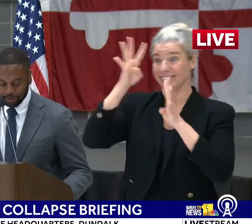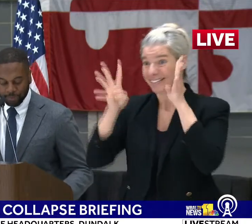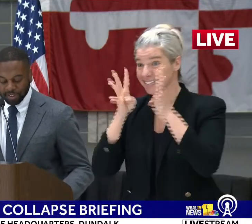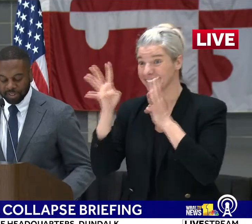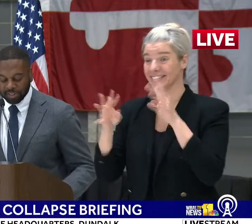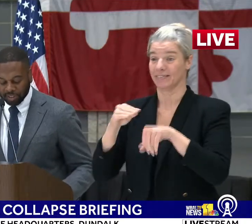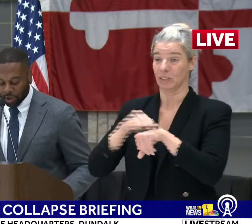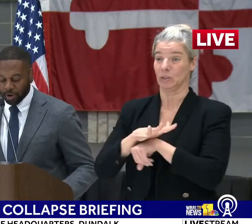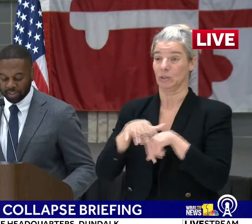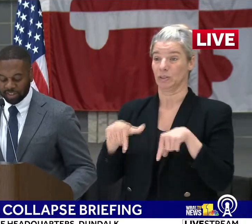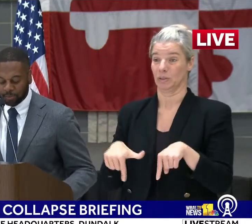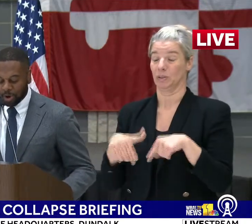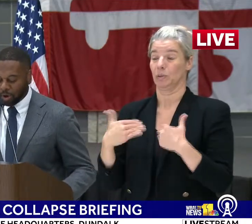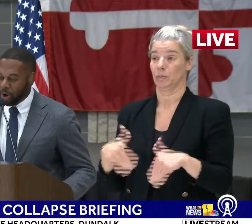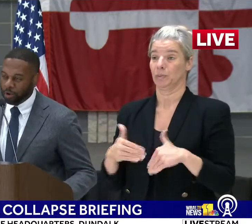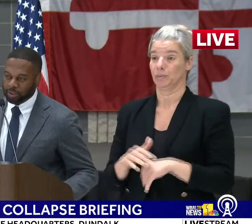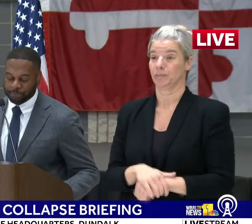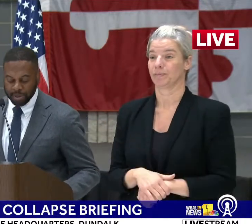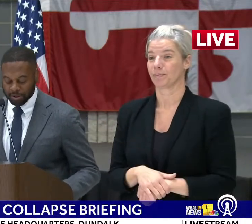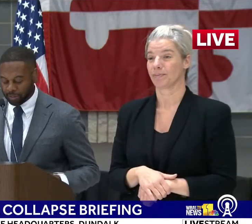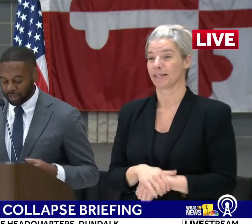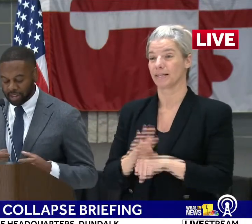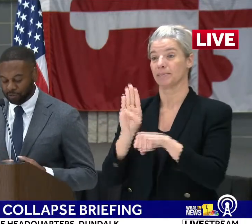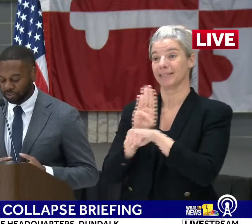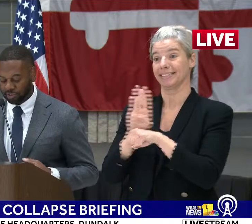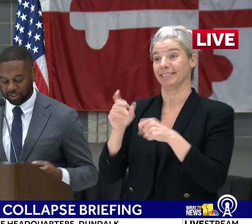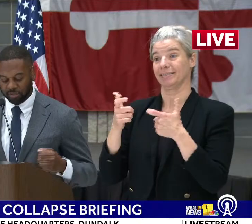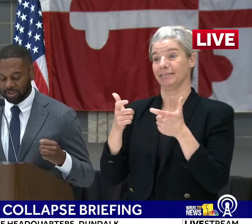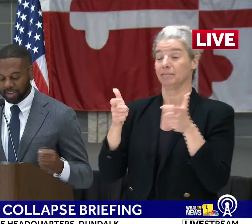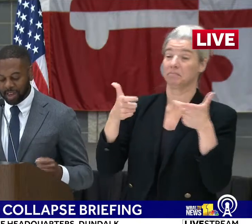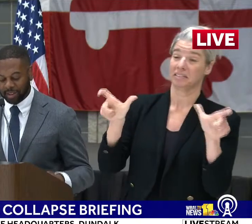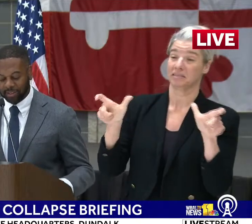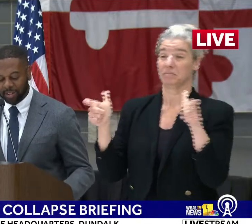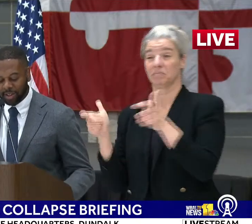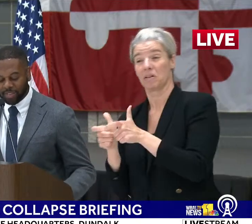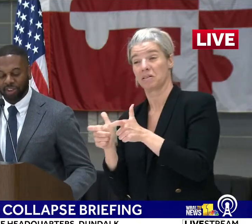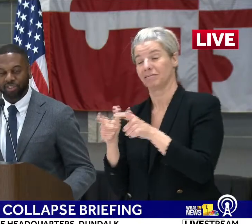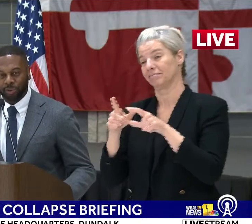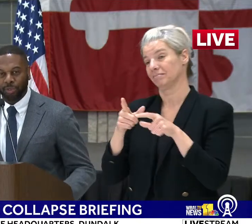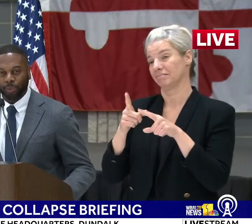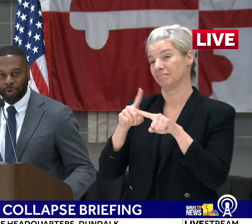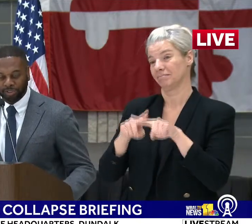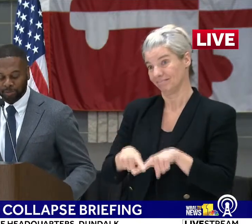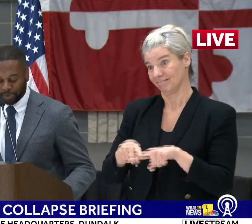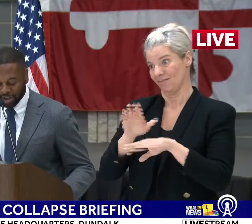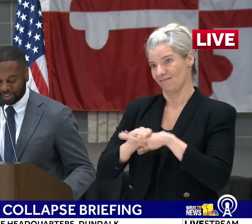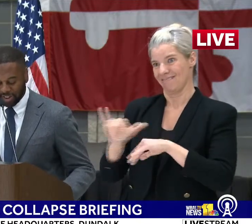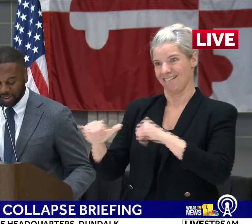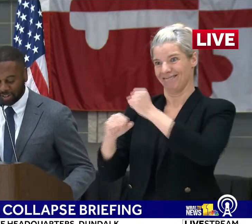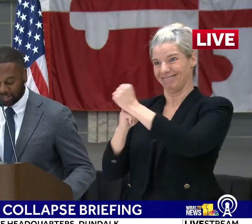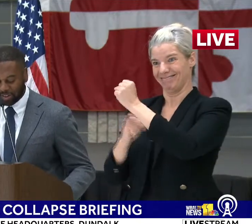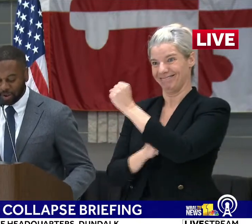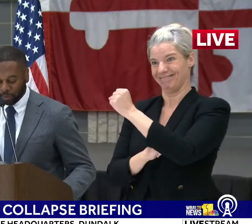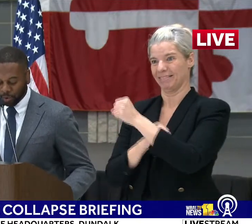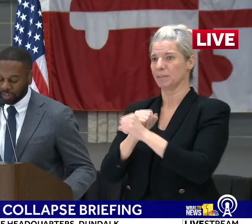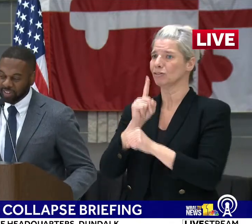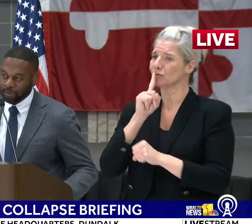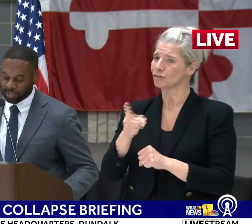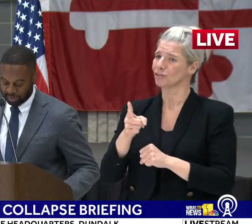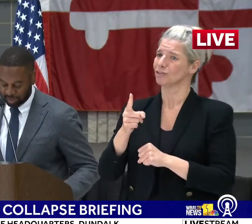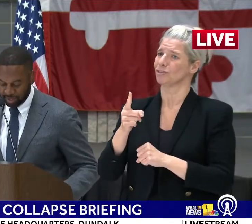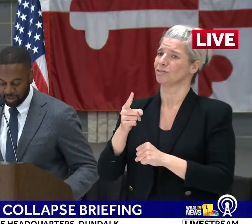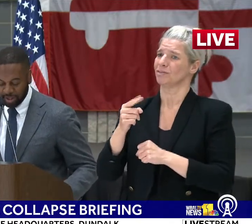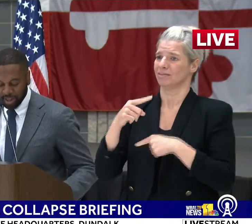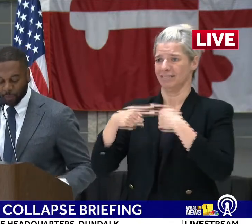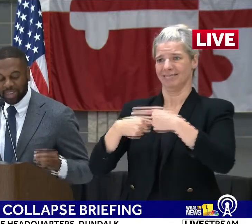world. Businesses large and small all depend on the infrastructure and talent that ensure the world's supply chains